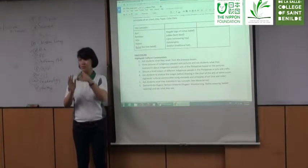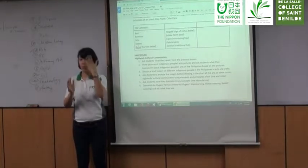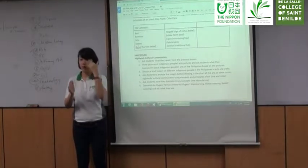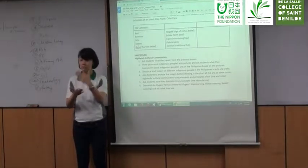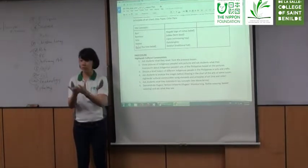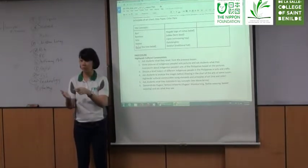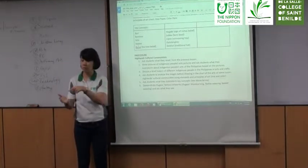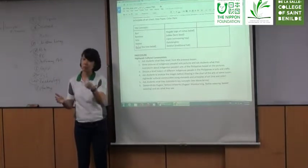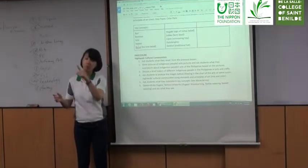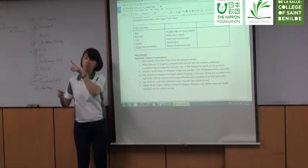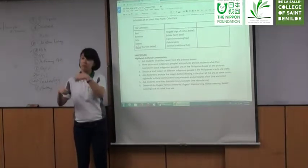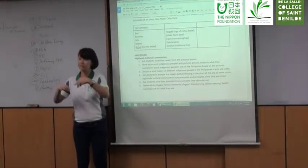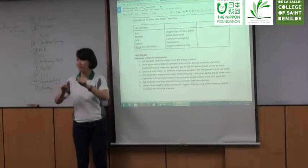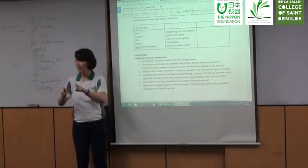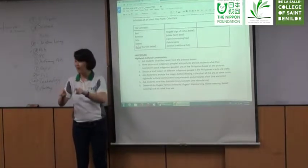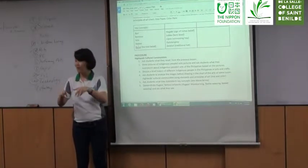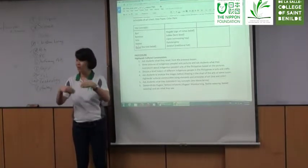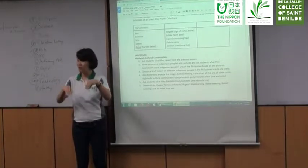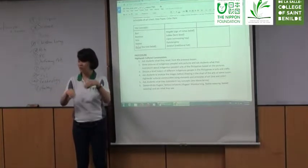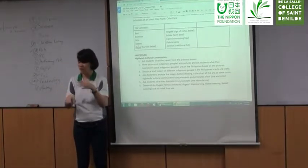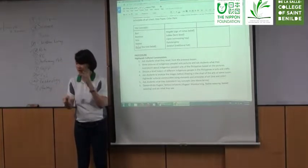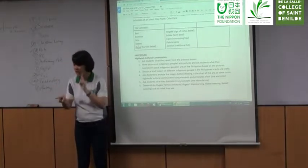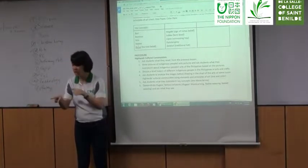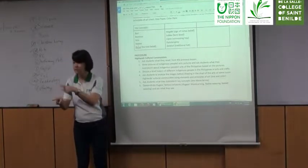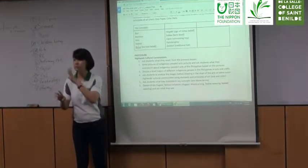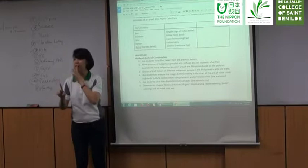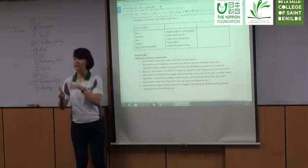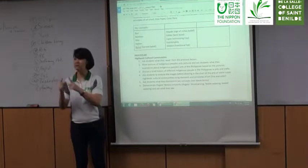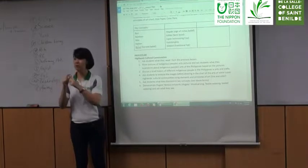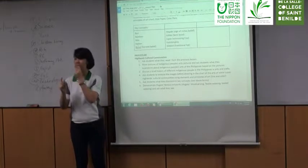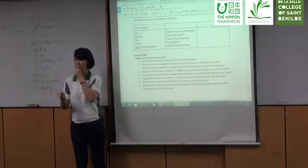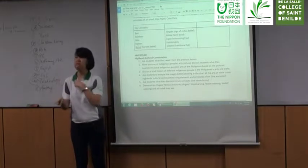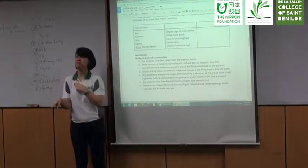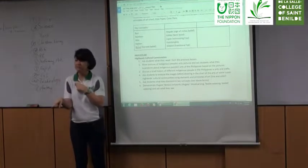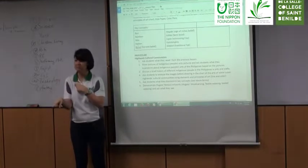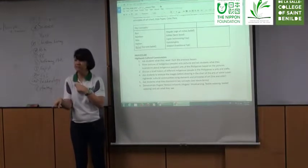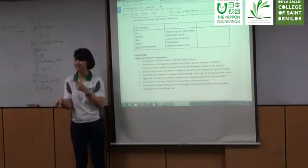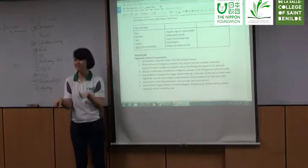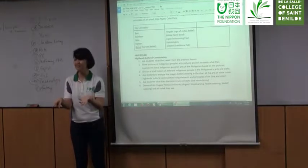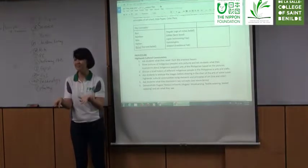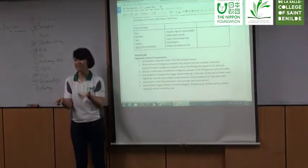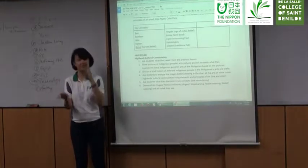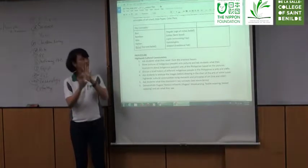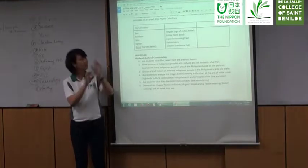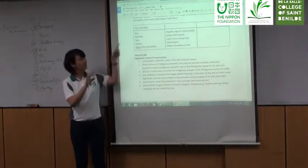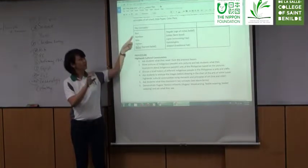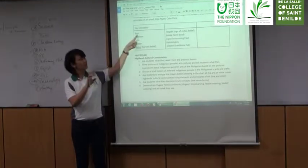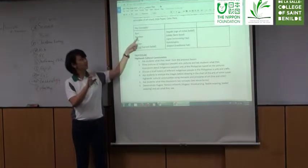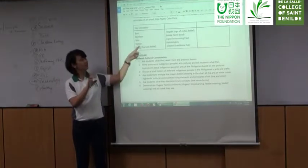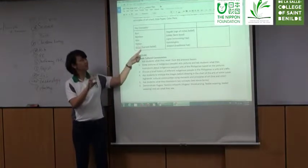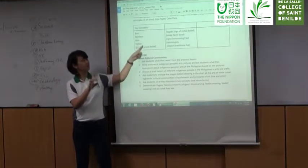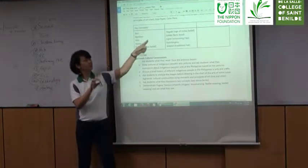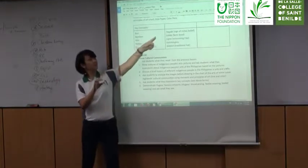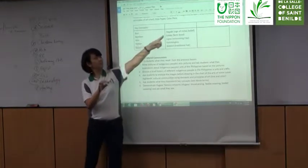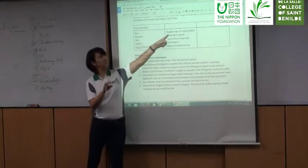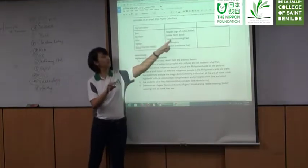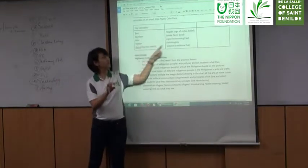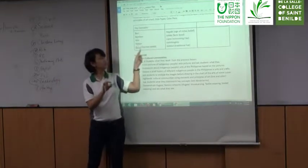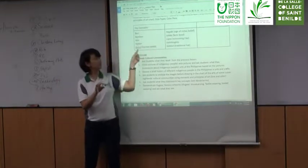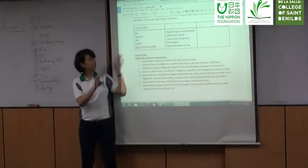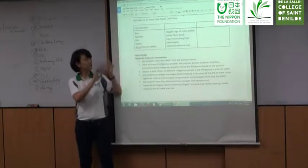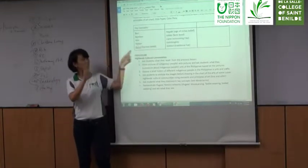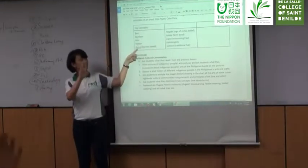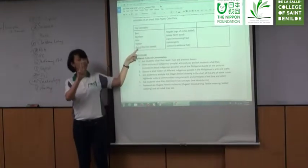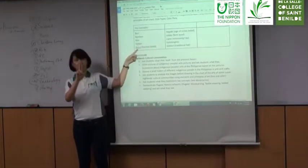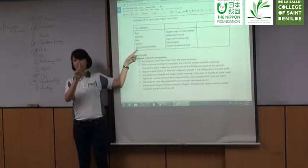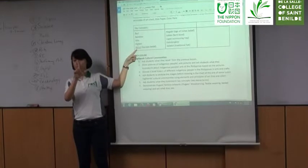emphasize because some people may not be able to interact because